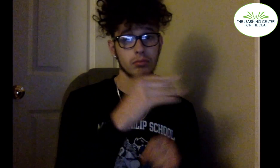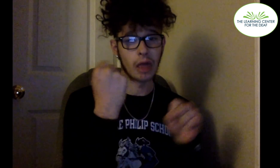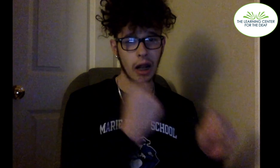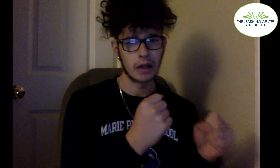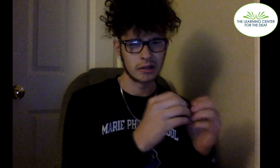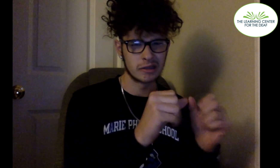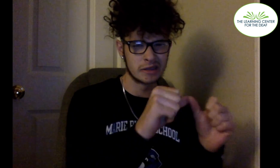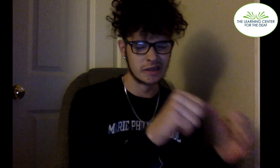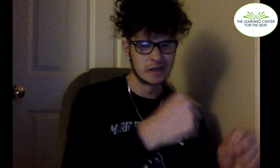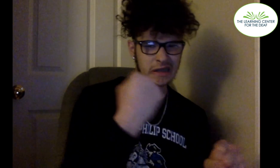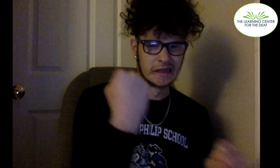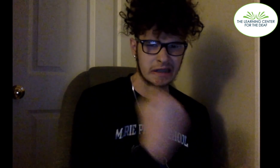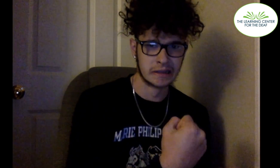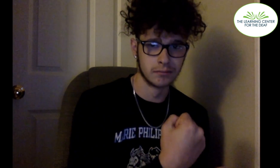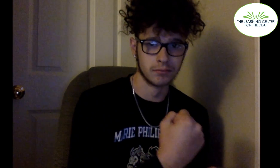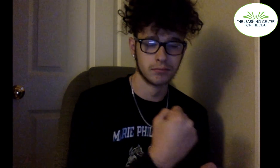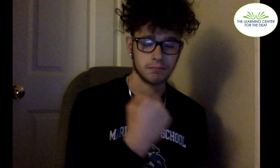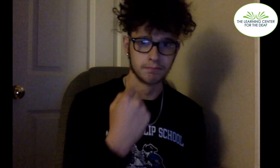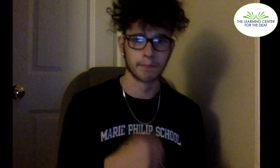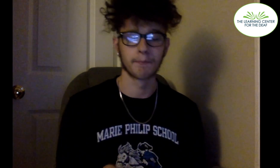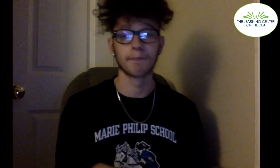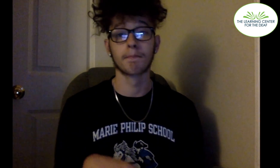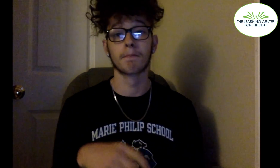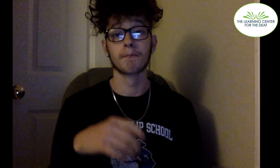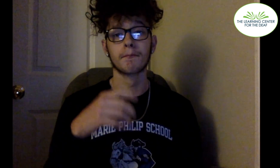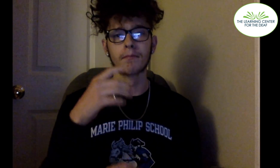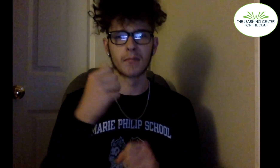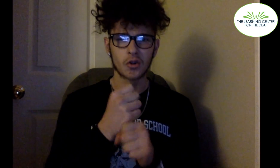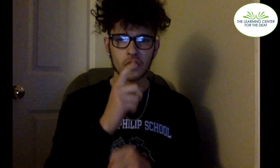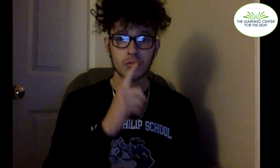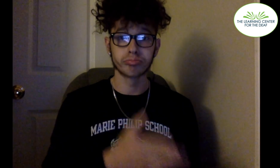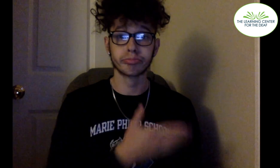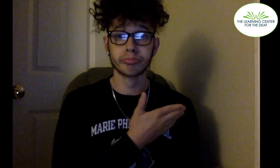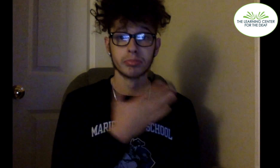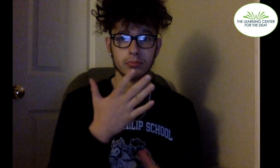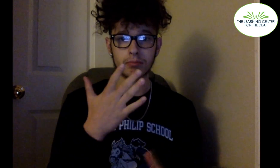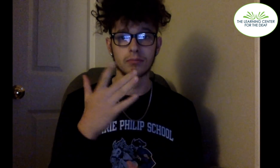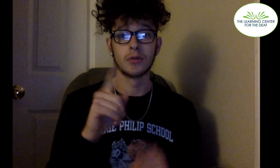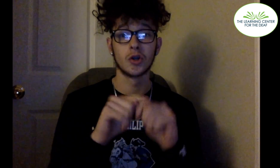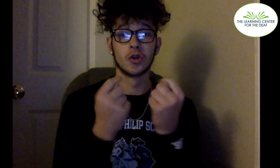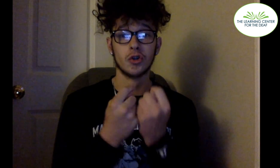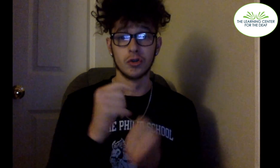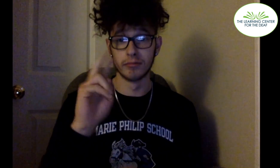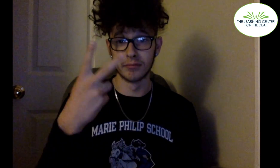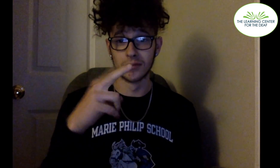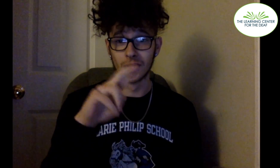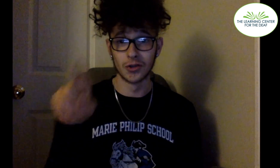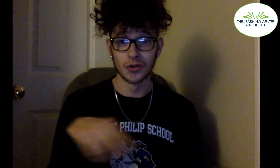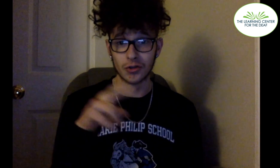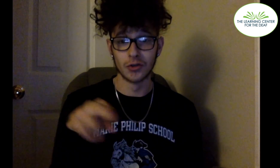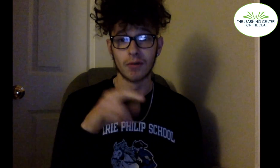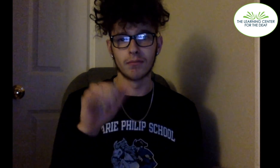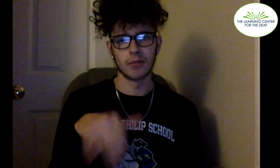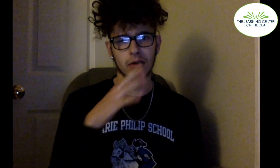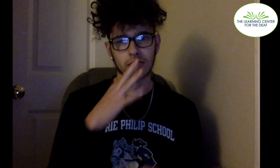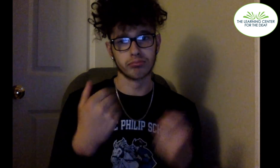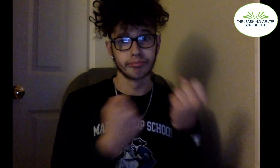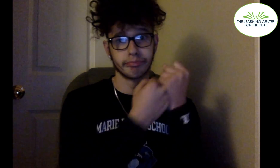get stronger in the areas that we're confident with. As far as our team in the second round, I think that's an area that we could